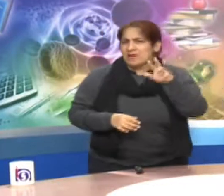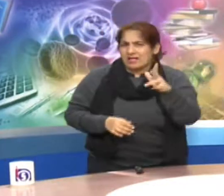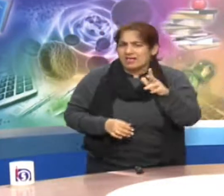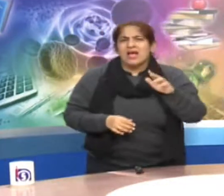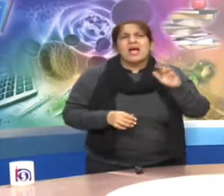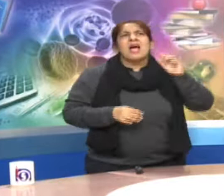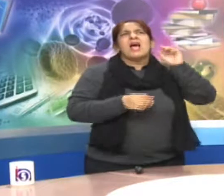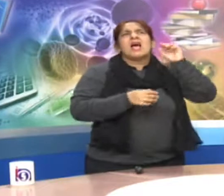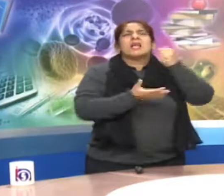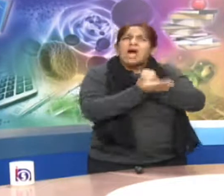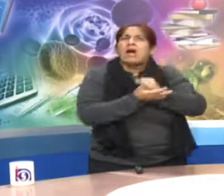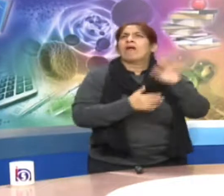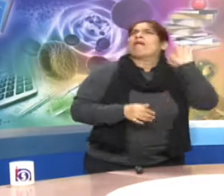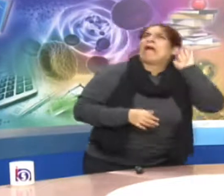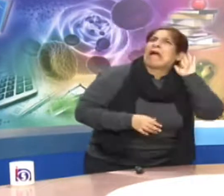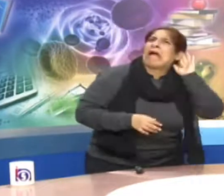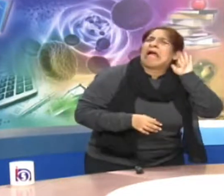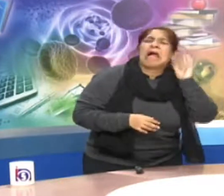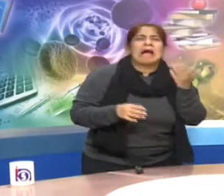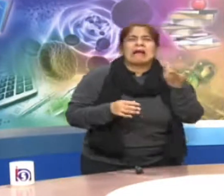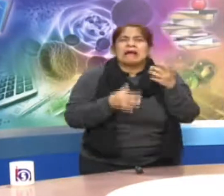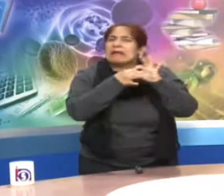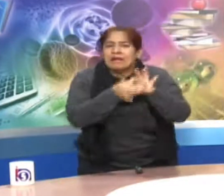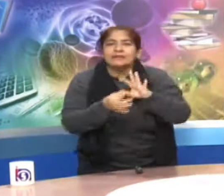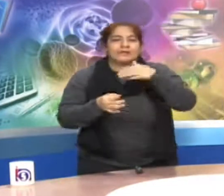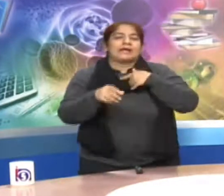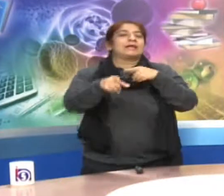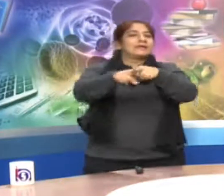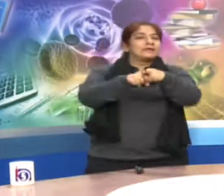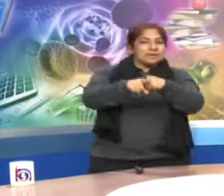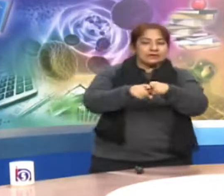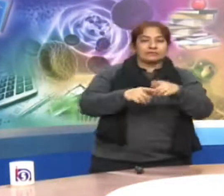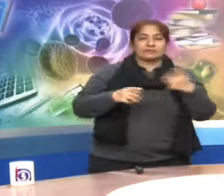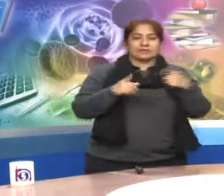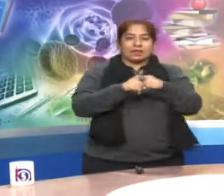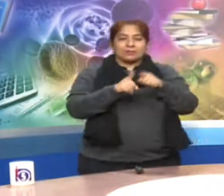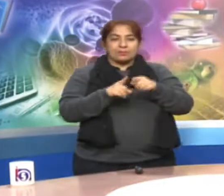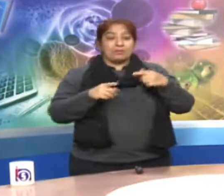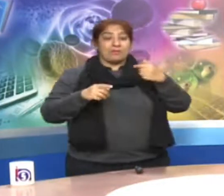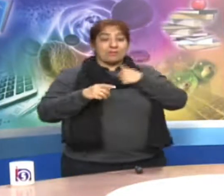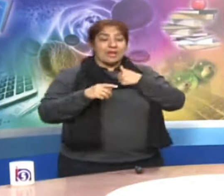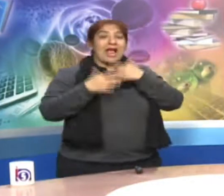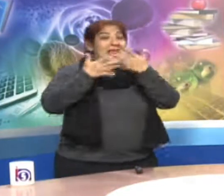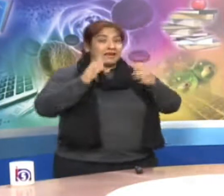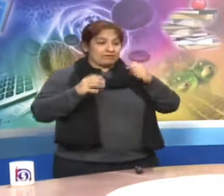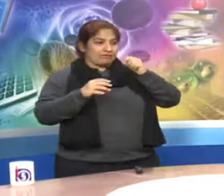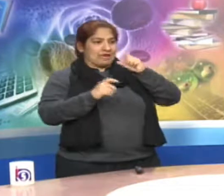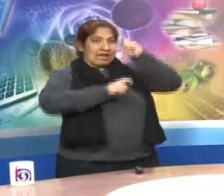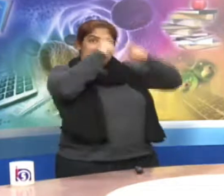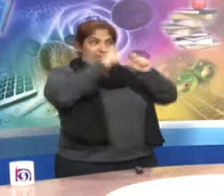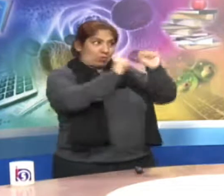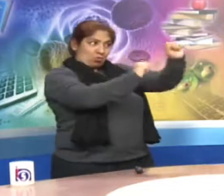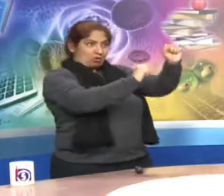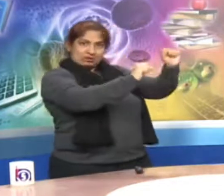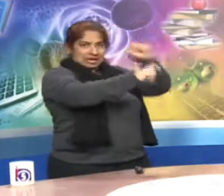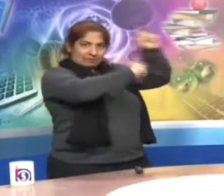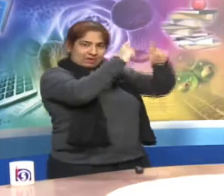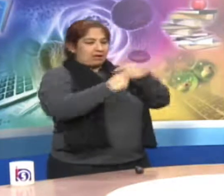What does it mean? You must be wondering what is right to be heard. So I'll explain you. Right to be